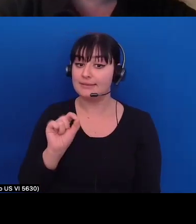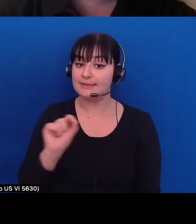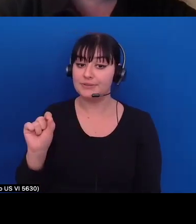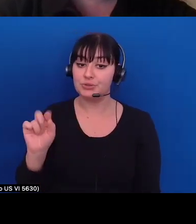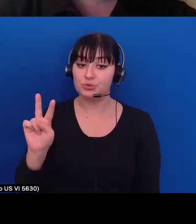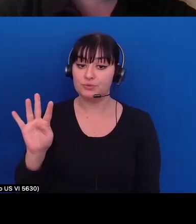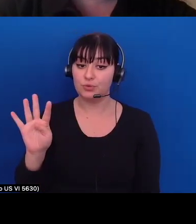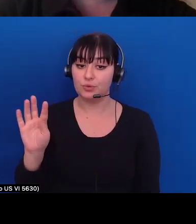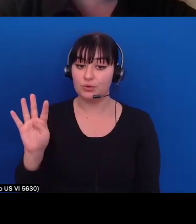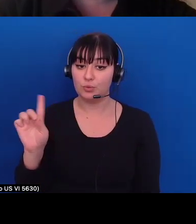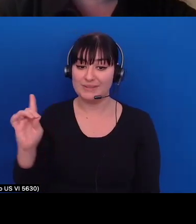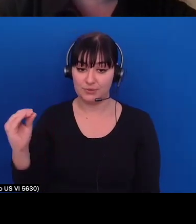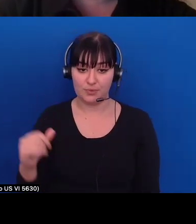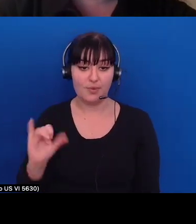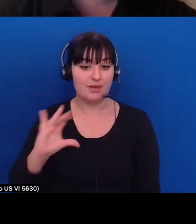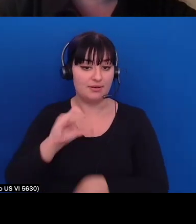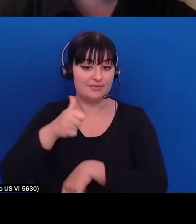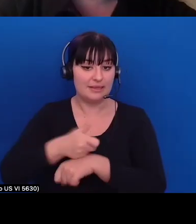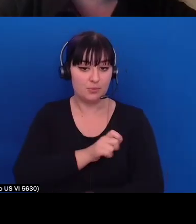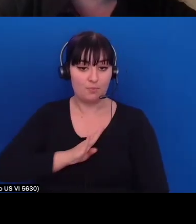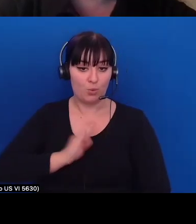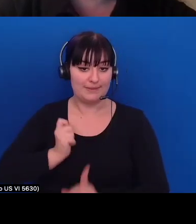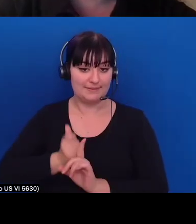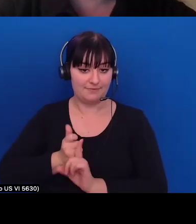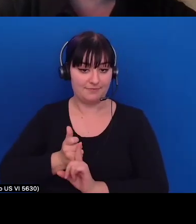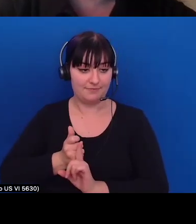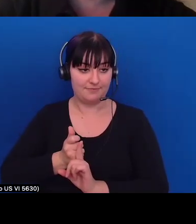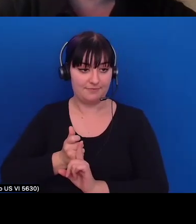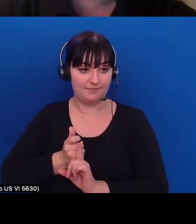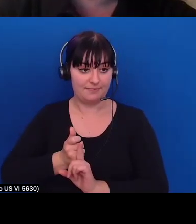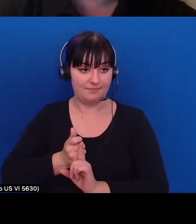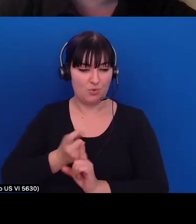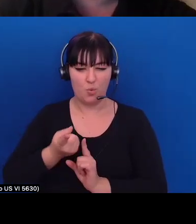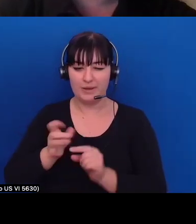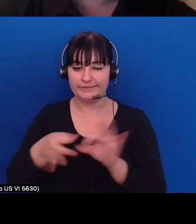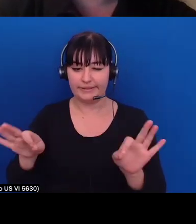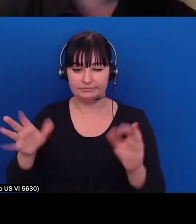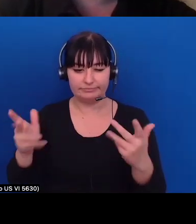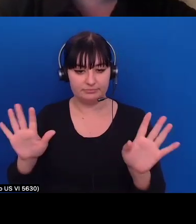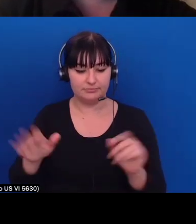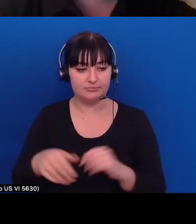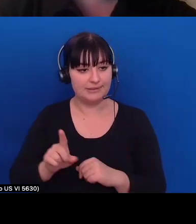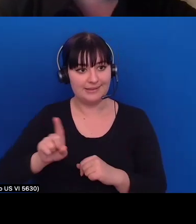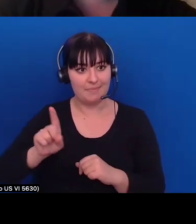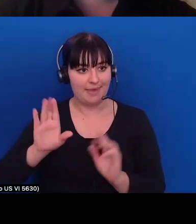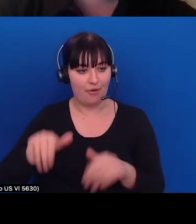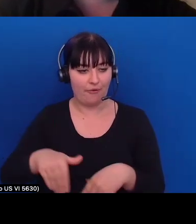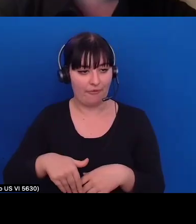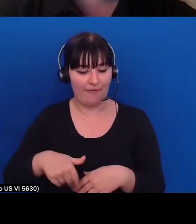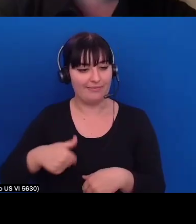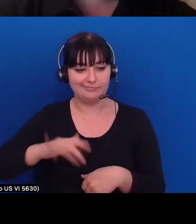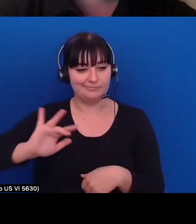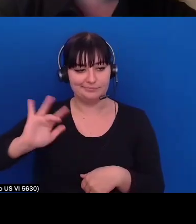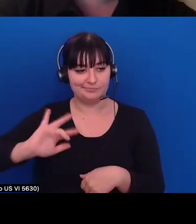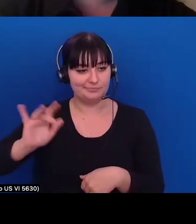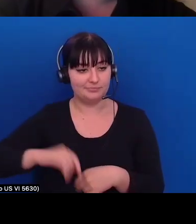9-2410 establishes the board itself. It's just a single sentence whenever Laura gets up there, but I'll keep going.